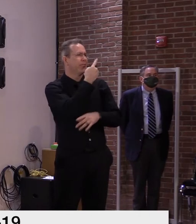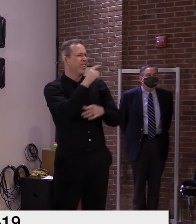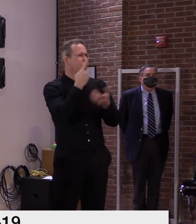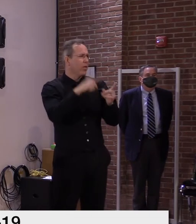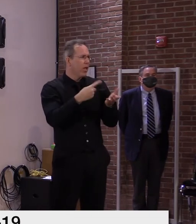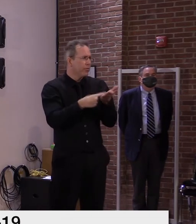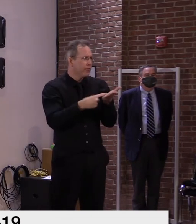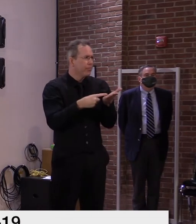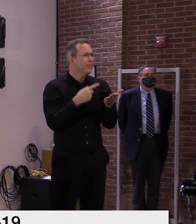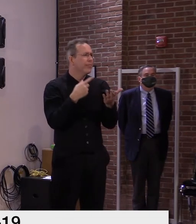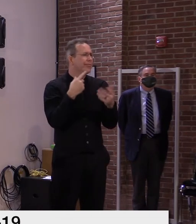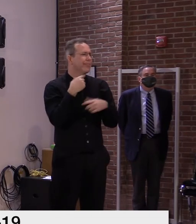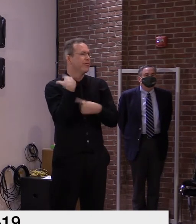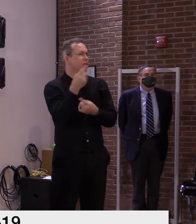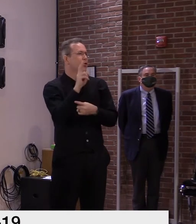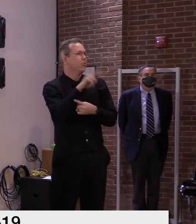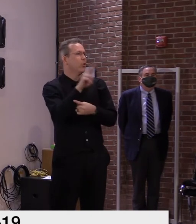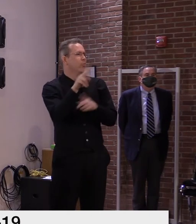cases.